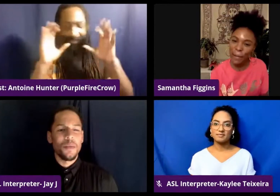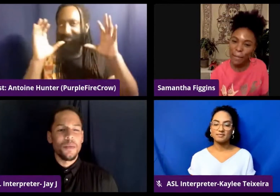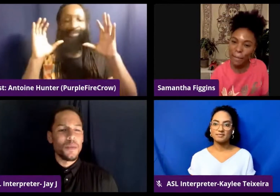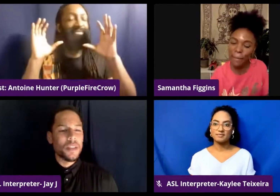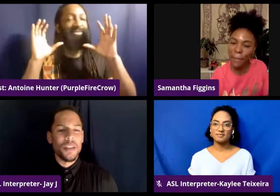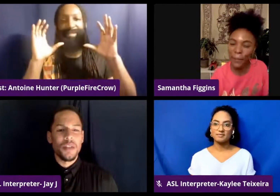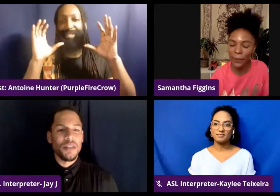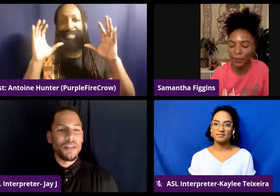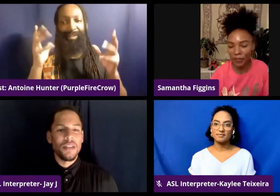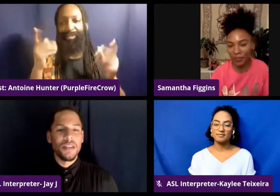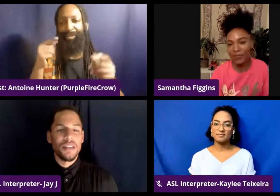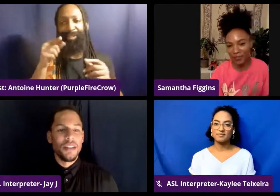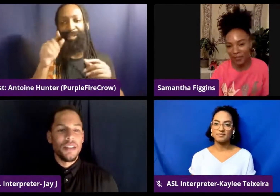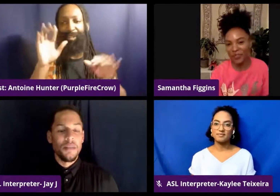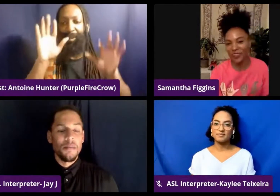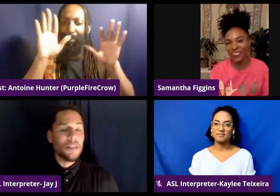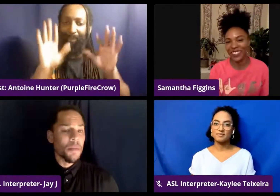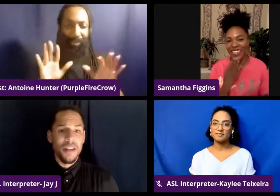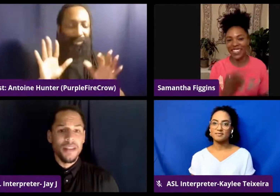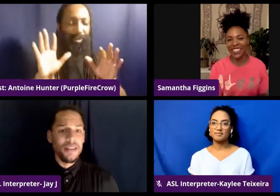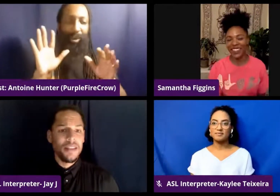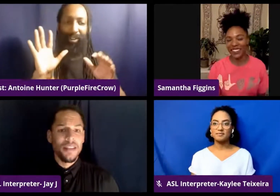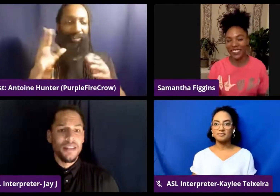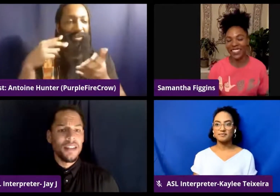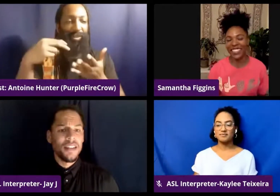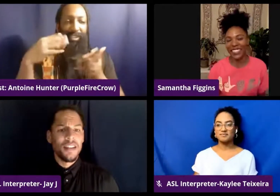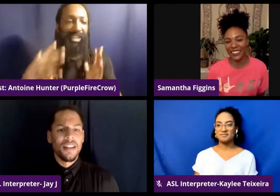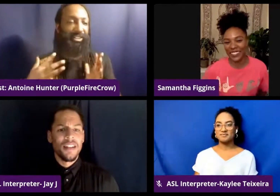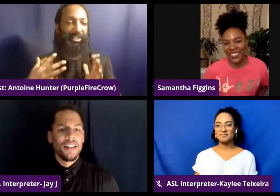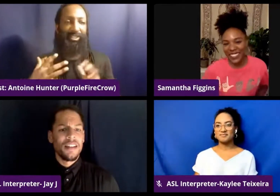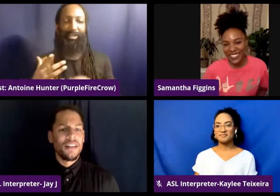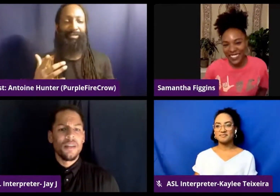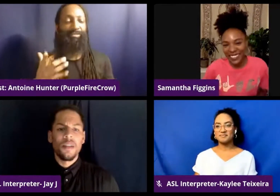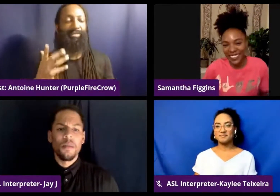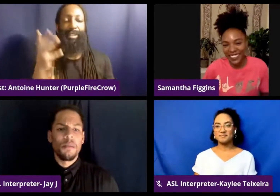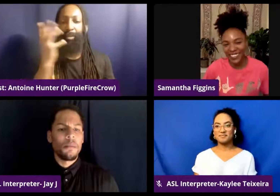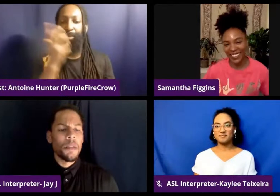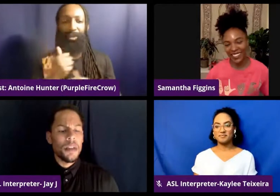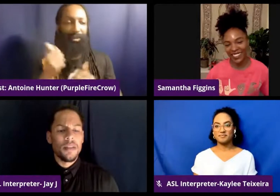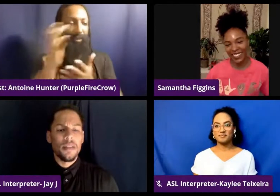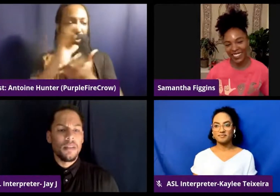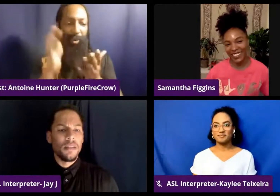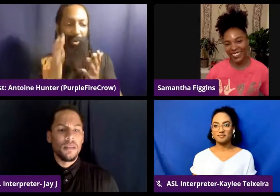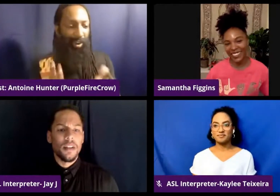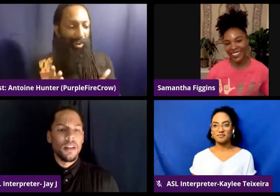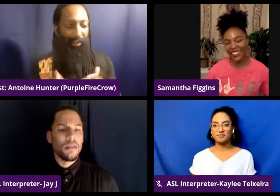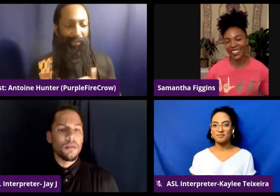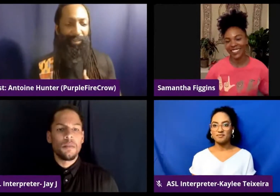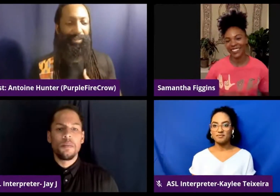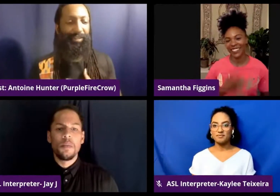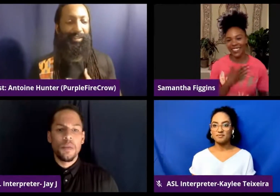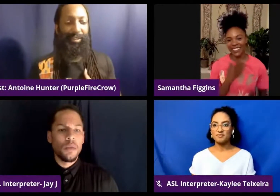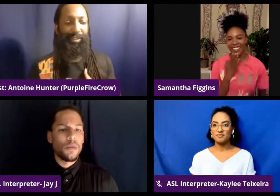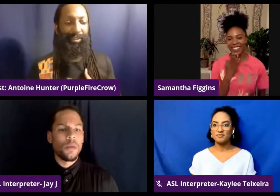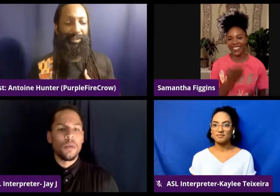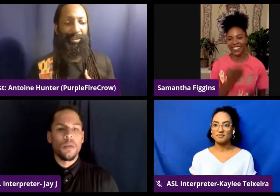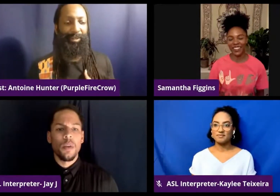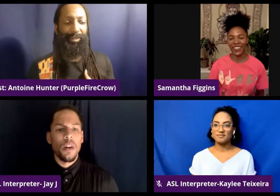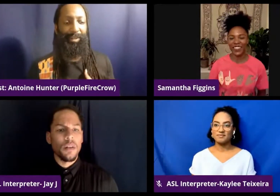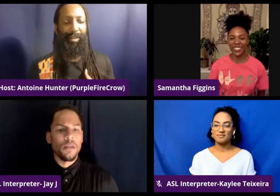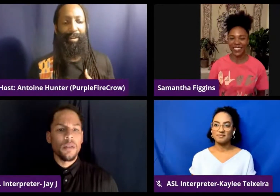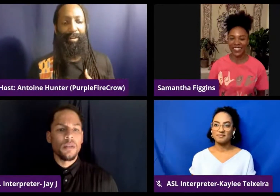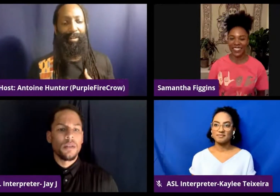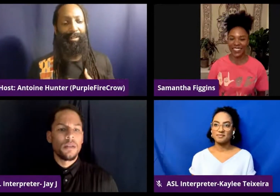You know, that was really touching, mesmerizing. You're an amazing dancer,